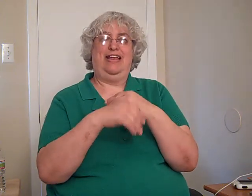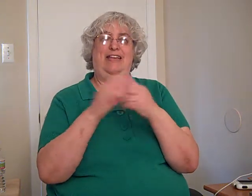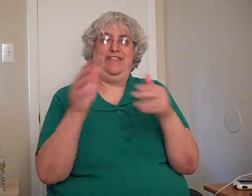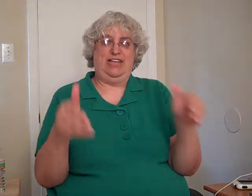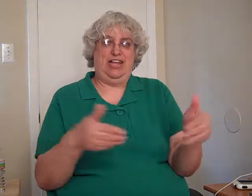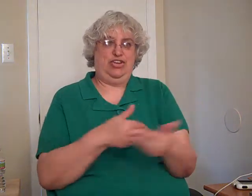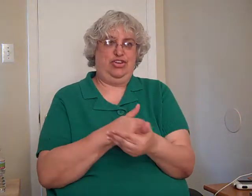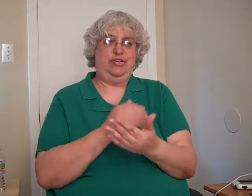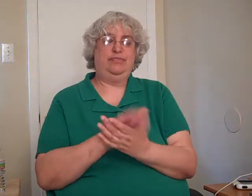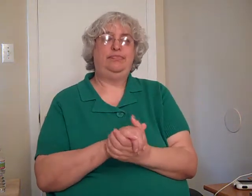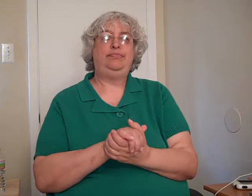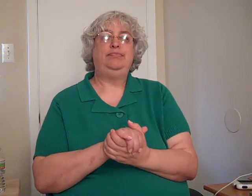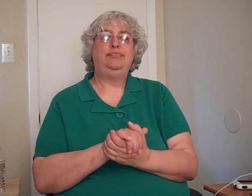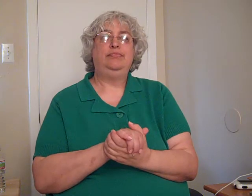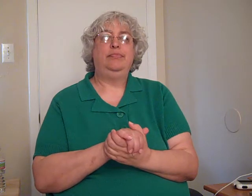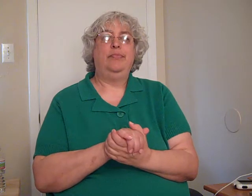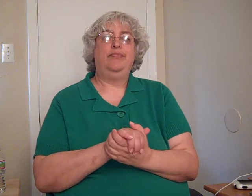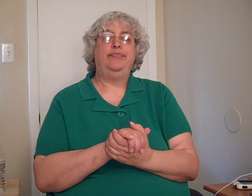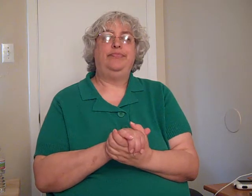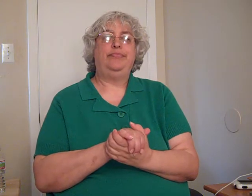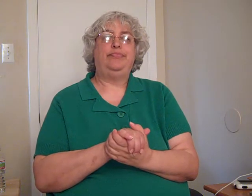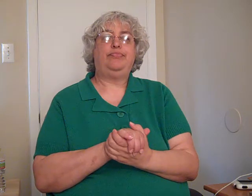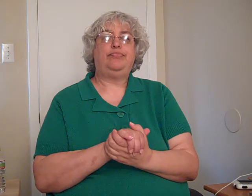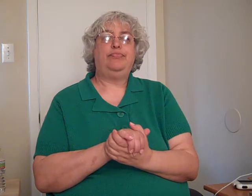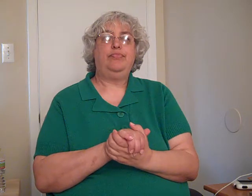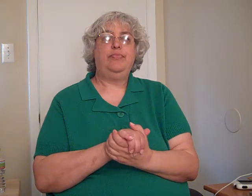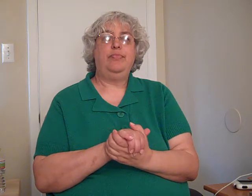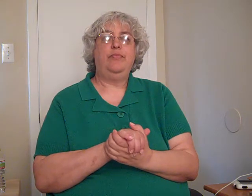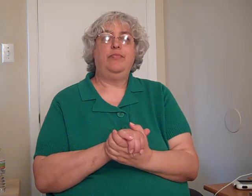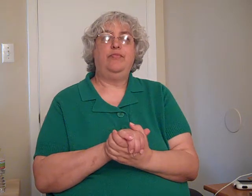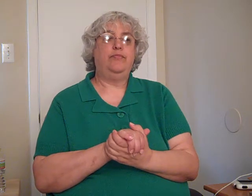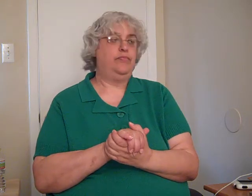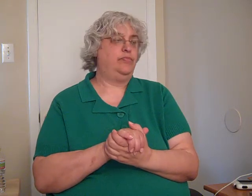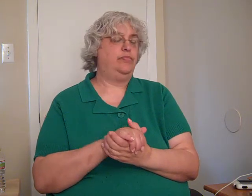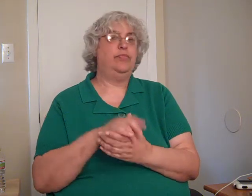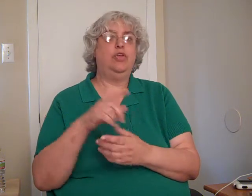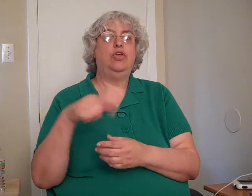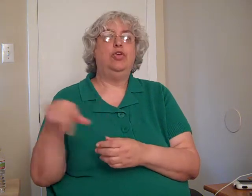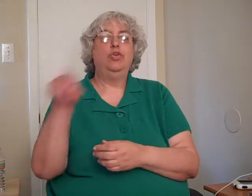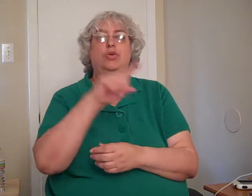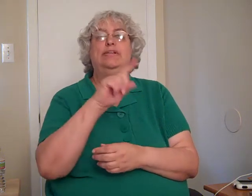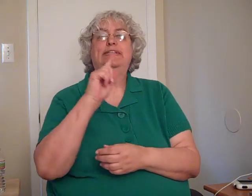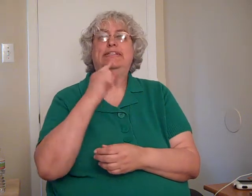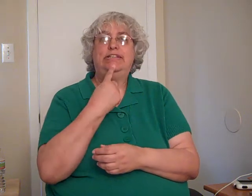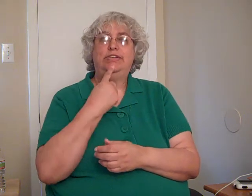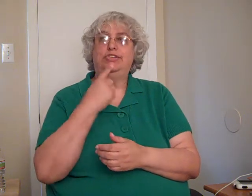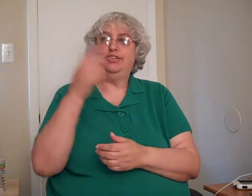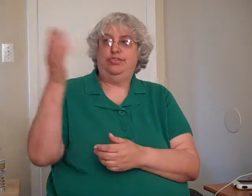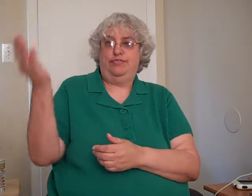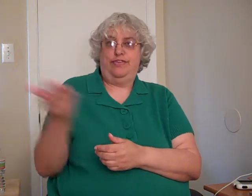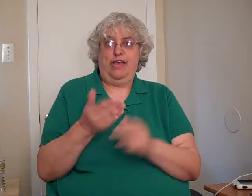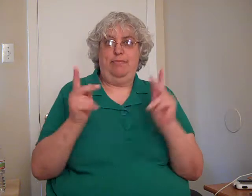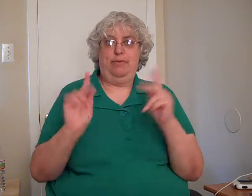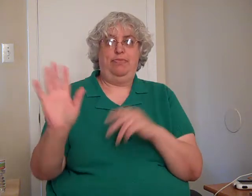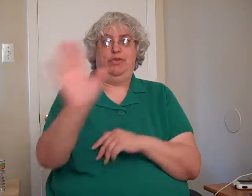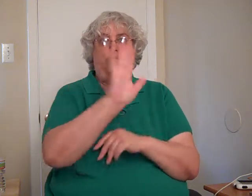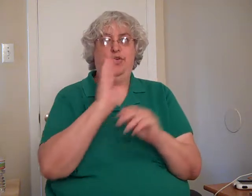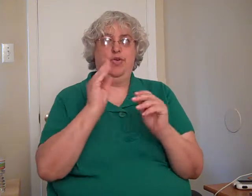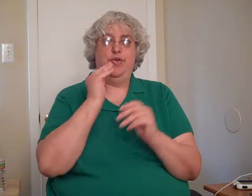Here's one thing I would tell you is, again, be serious about when you're inviting people to your house. Don't